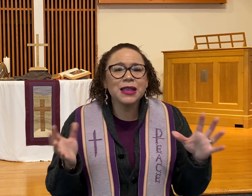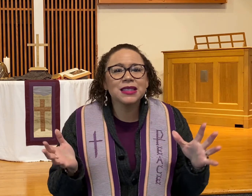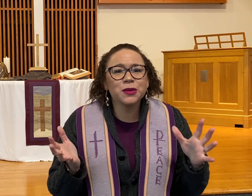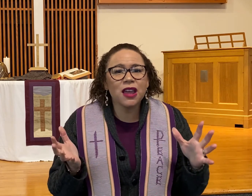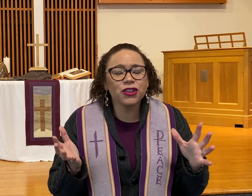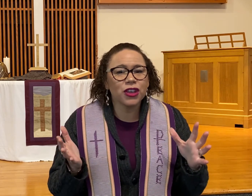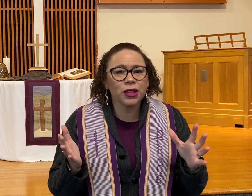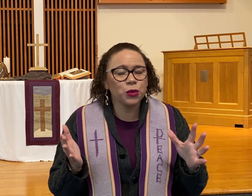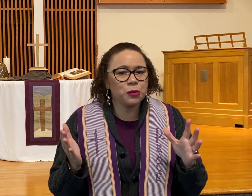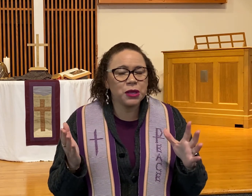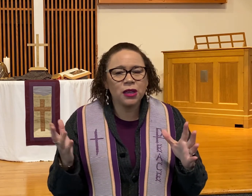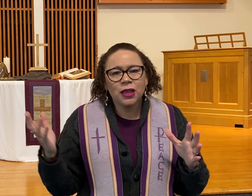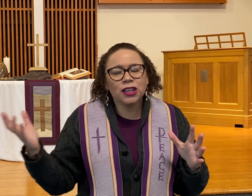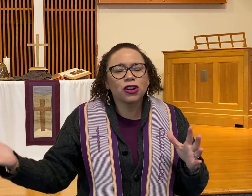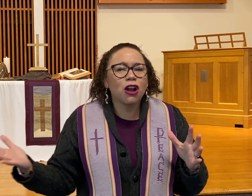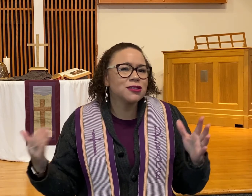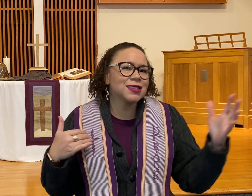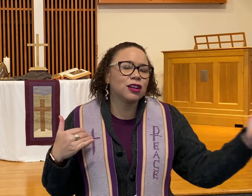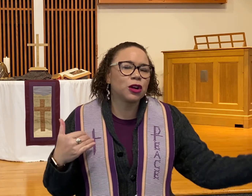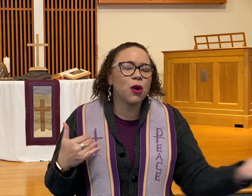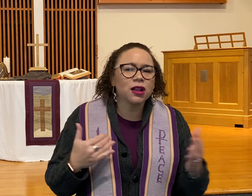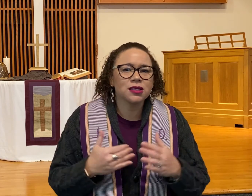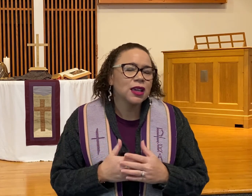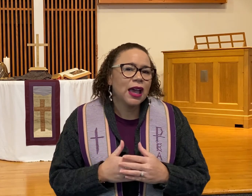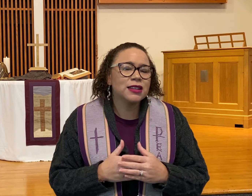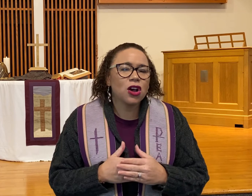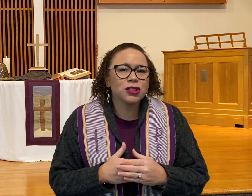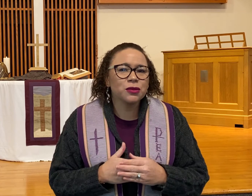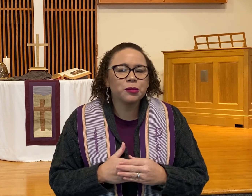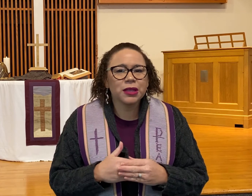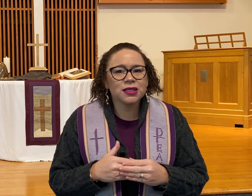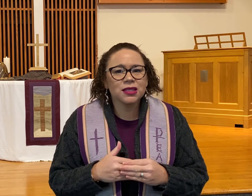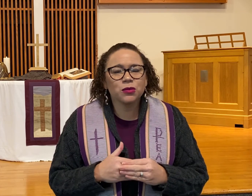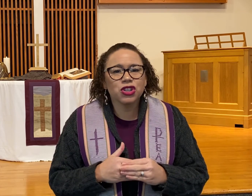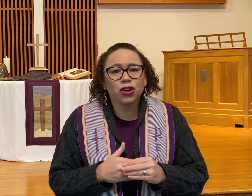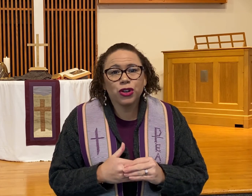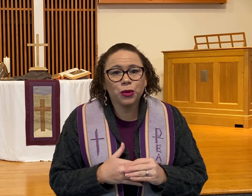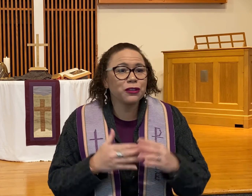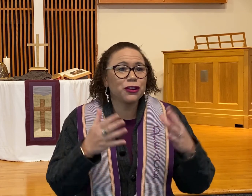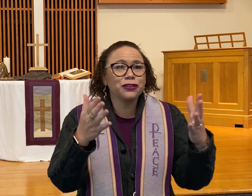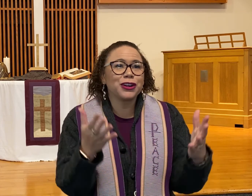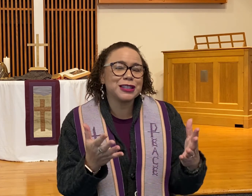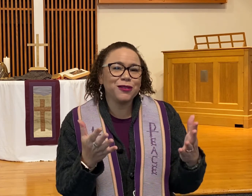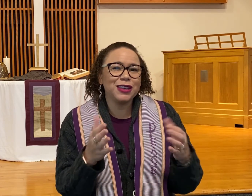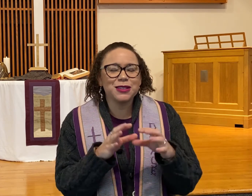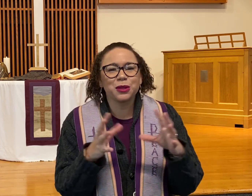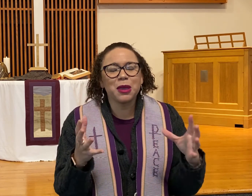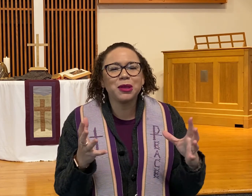places we never thought it would be, in our gardens and on our walks, and also in places in which are new, in front of our TVs with maybe